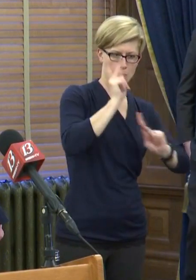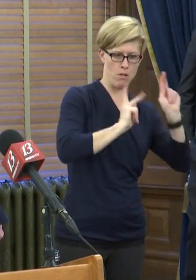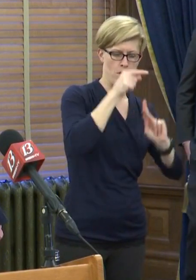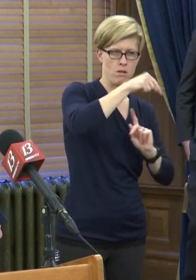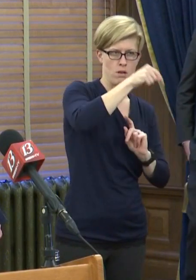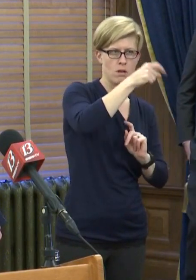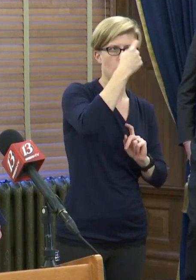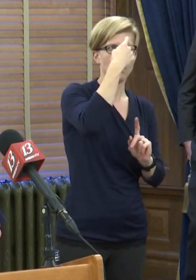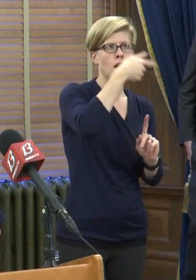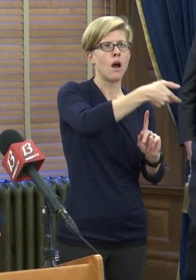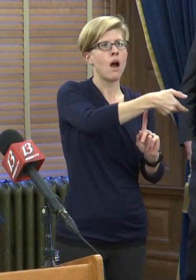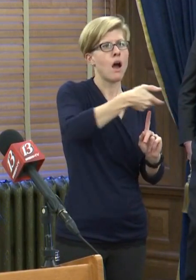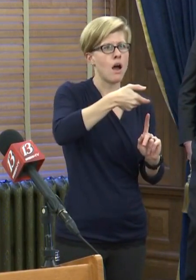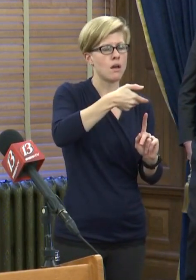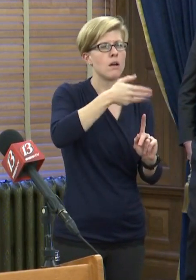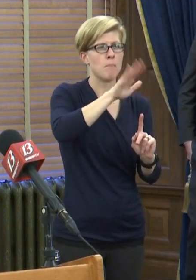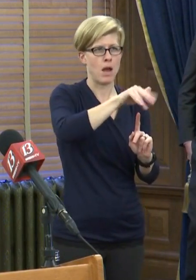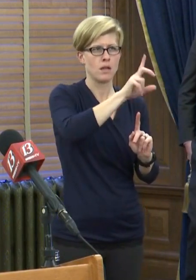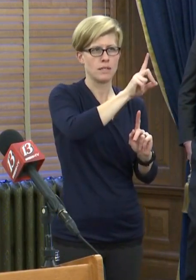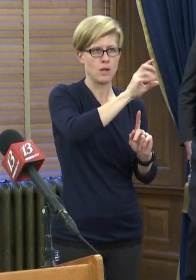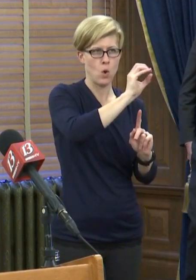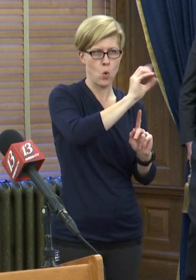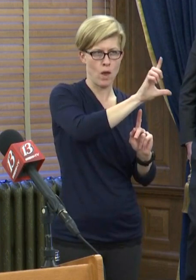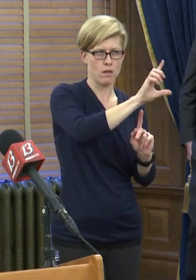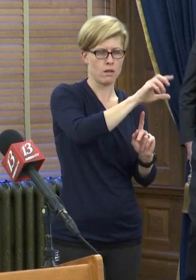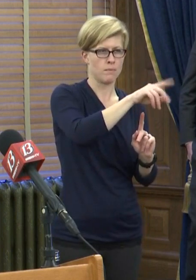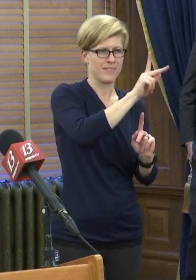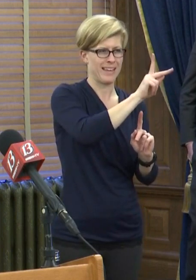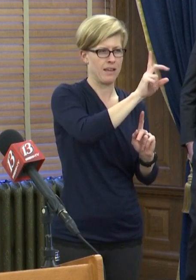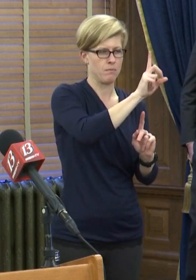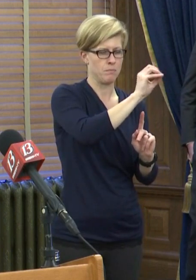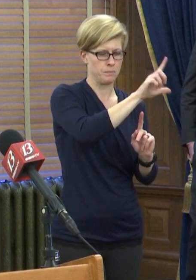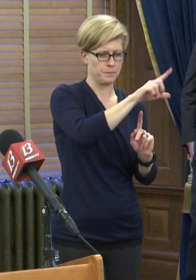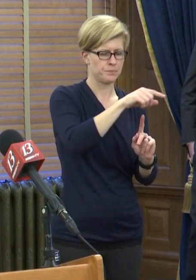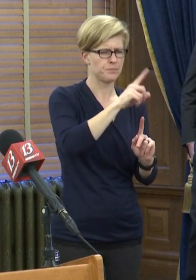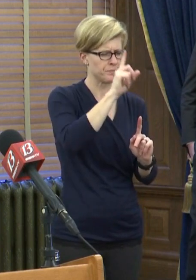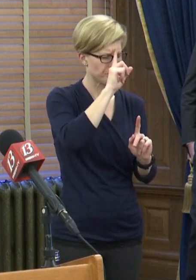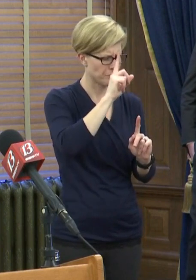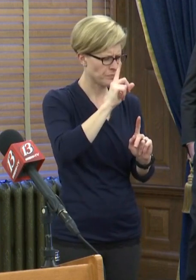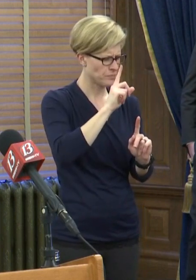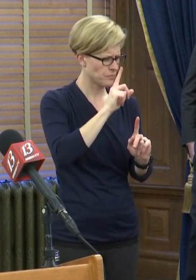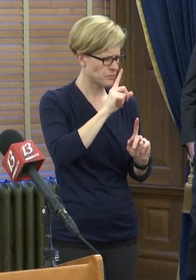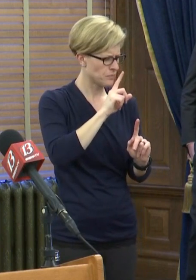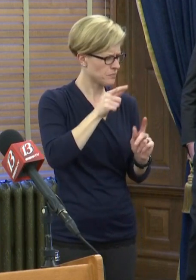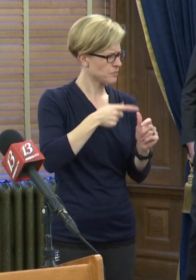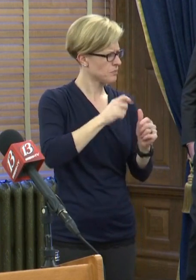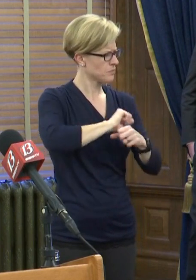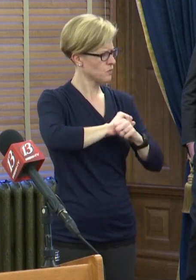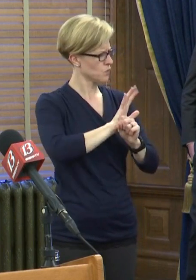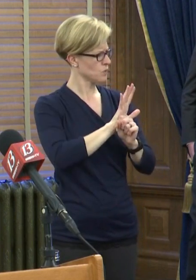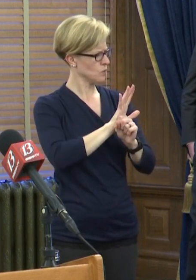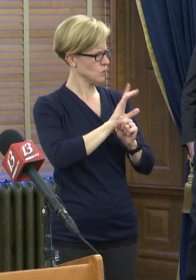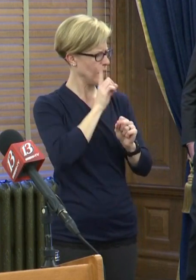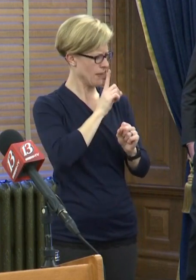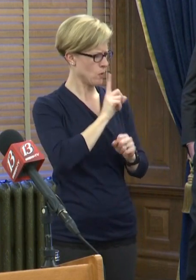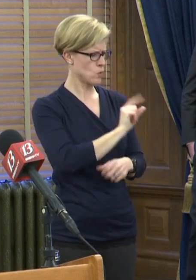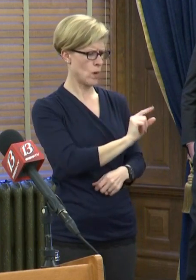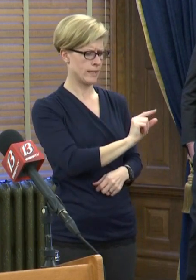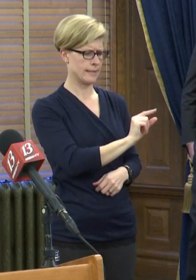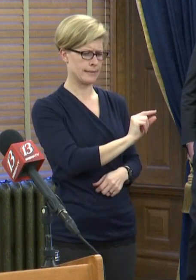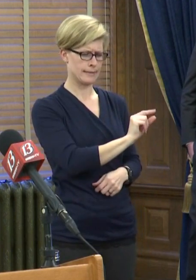by the Department of Labor. And we've increased. I mean, I think we started out when the pandemic hit, we had 20 of